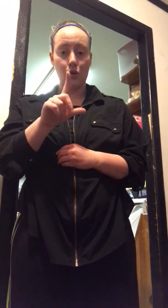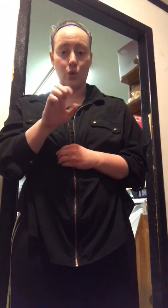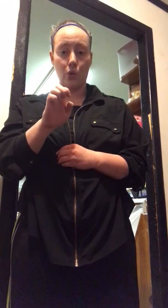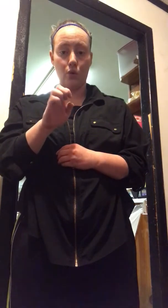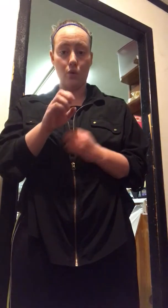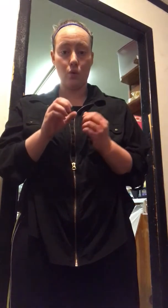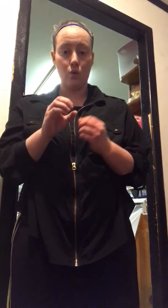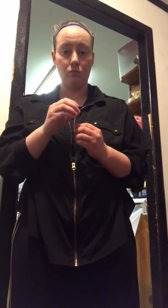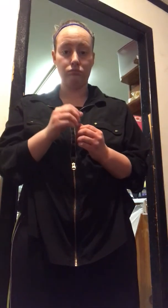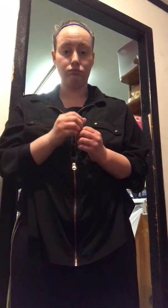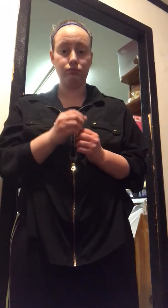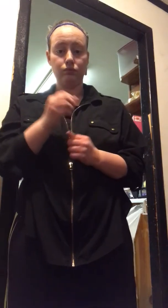So.